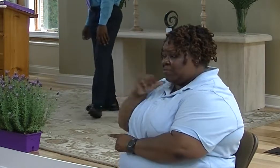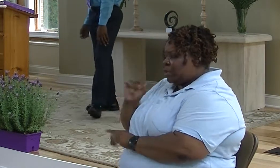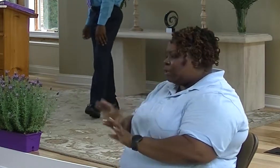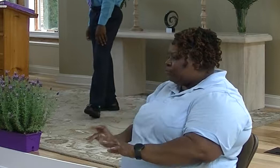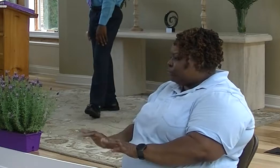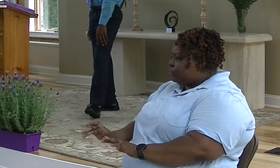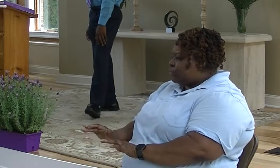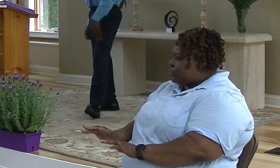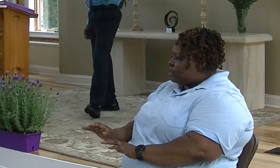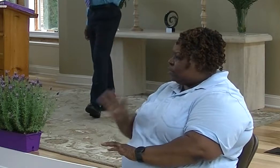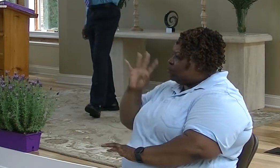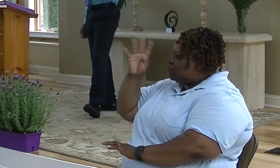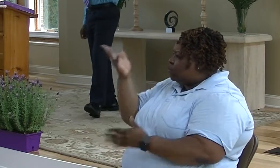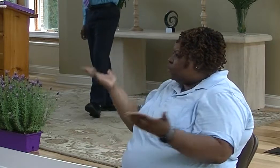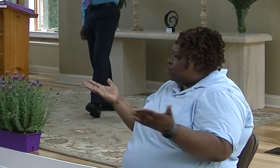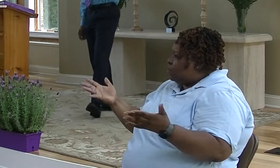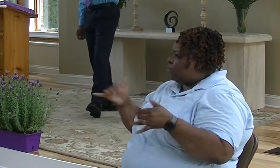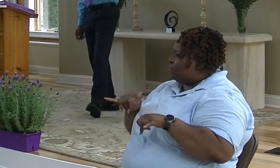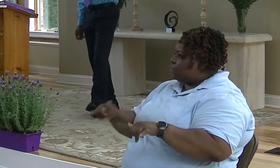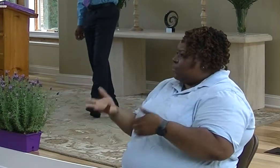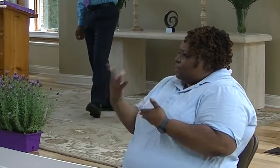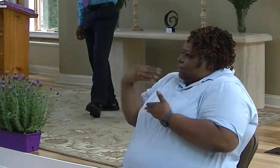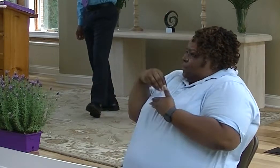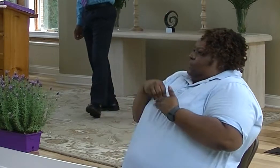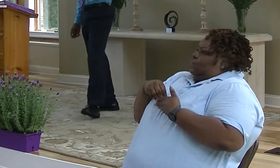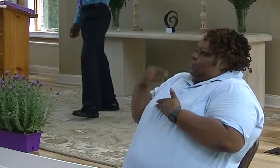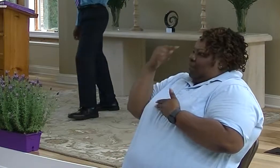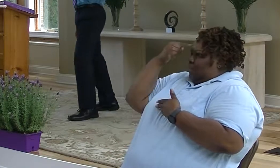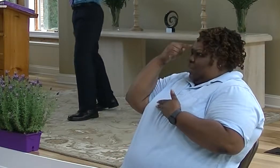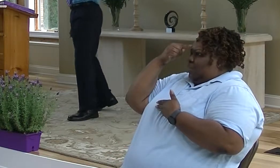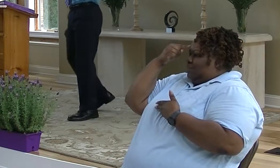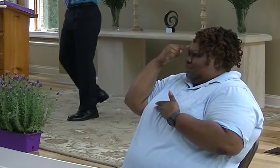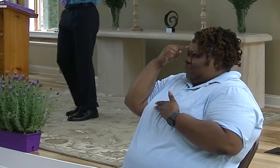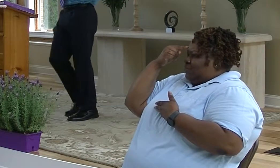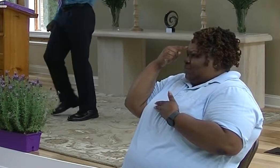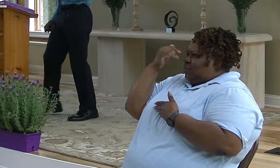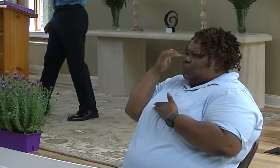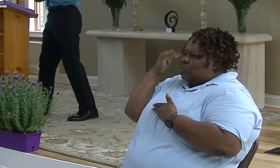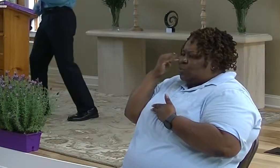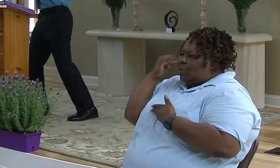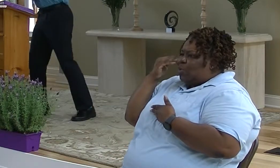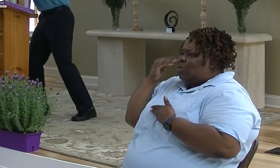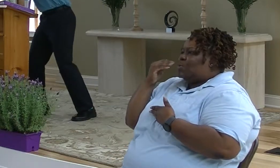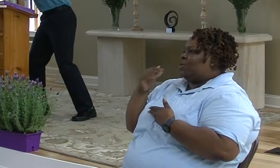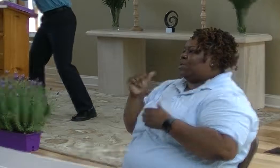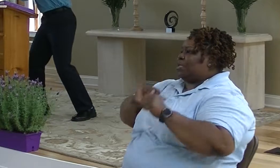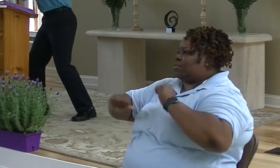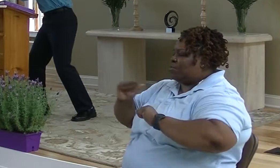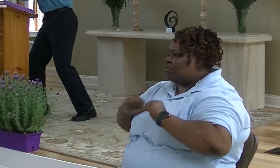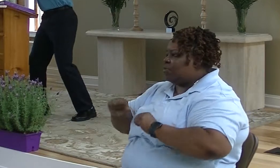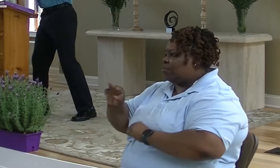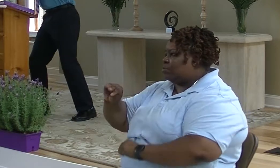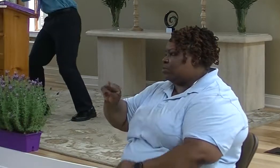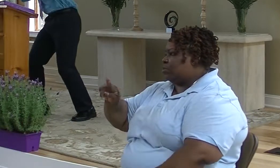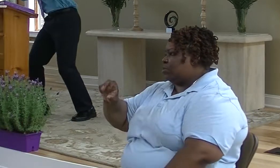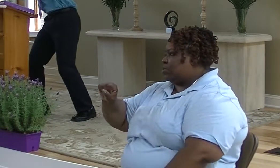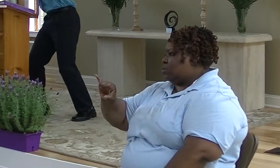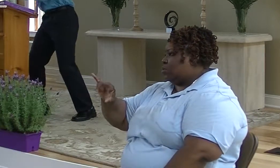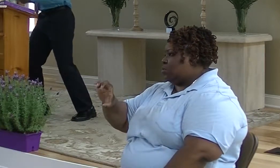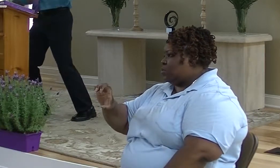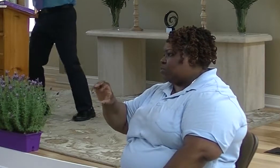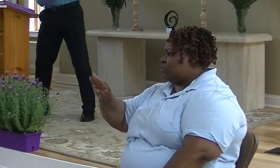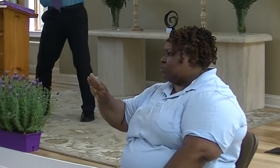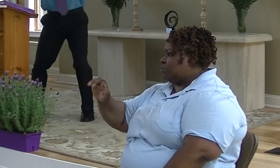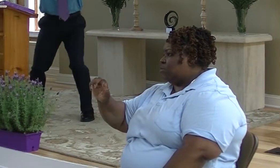creating? It stays in here. Even in The Music Man, he told the kids, think about it. Just imagine